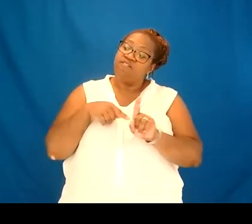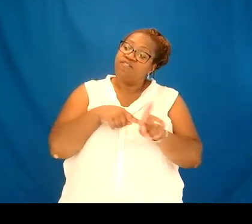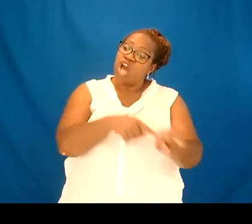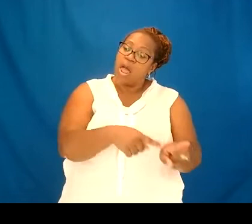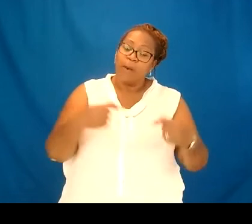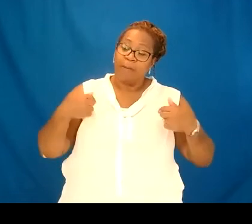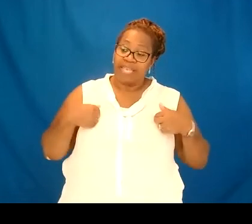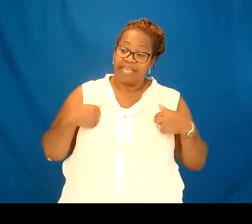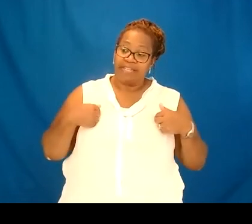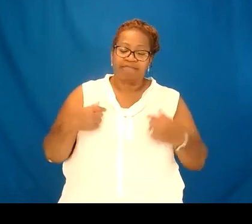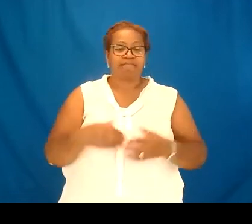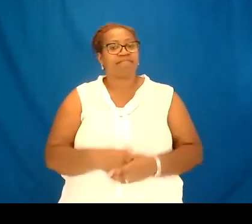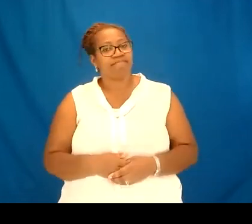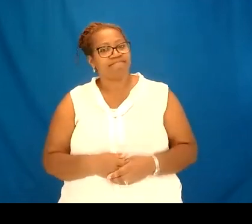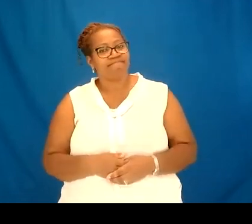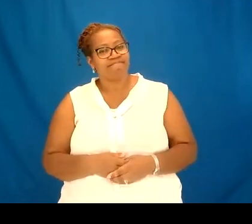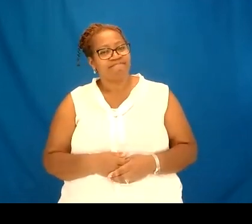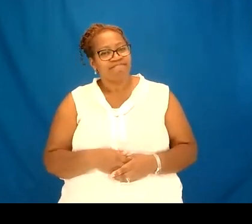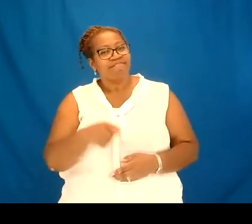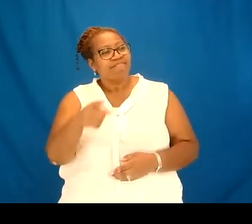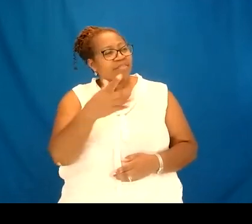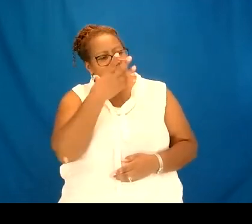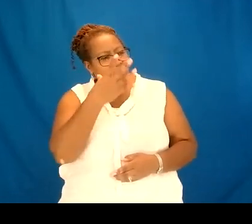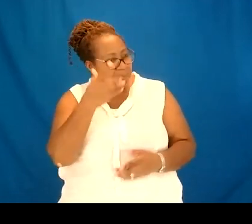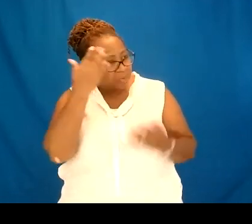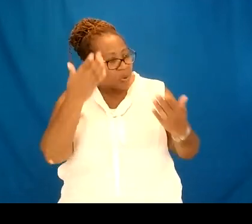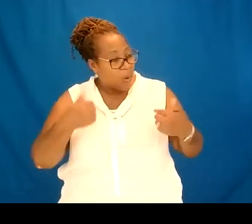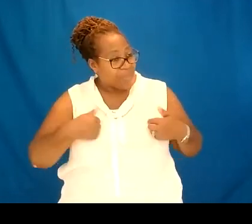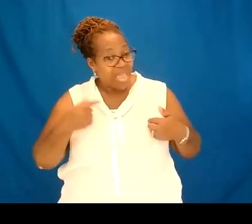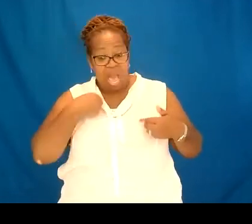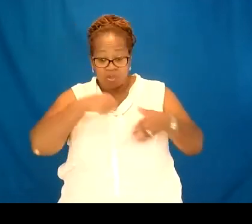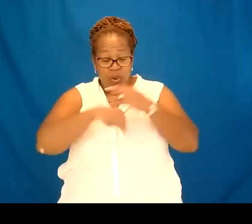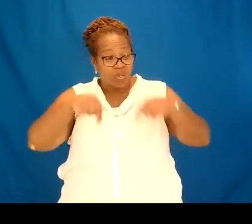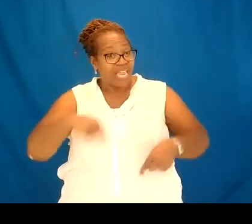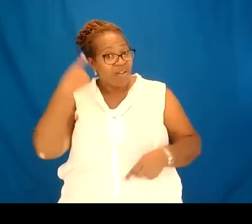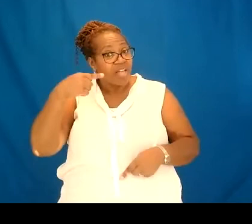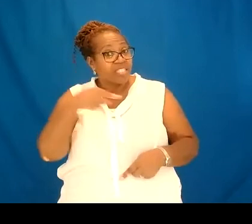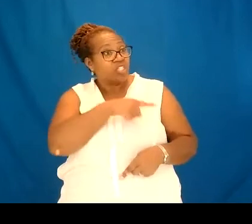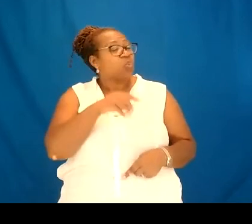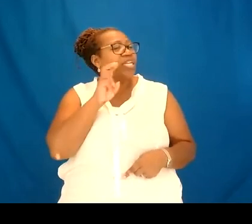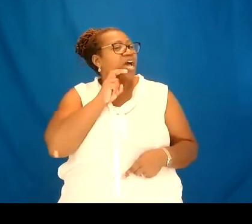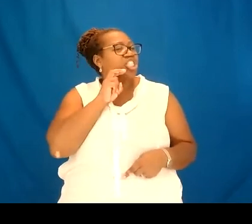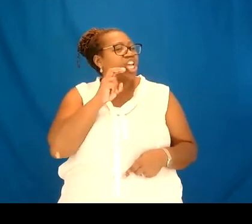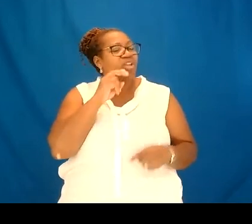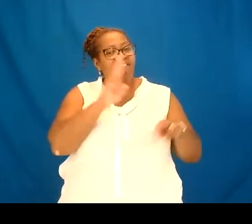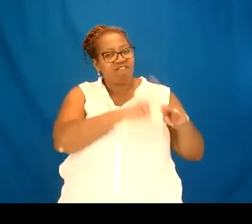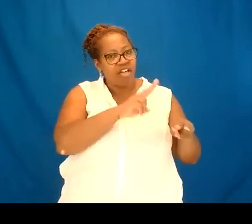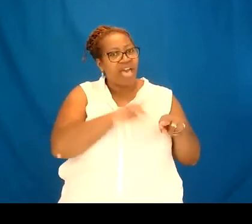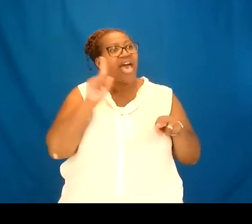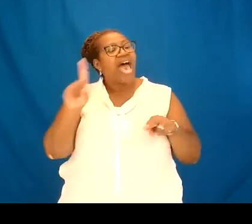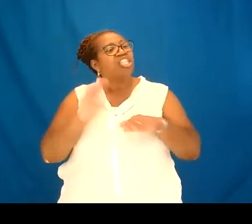Just to give you a little bit of context, if you don't know me, I was born here in London to a Nigerian dad and a Jamaican